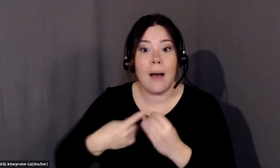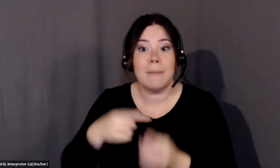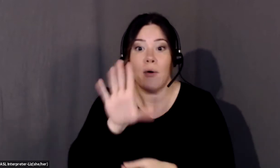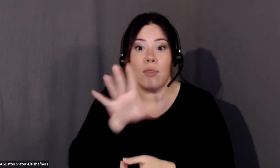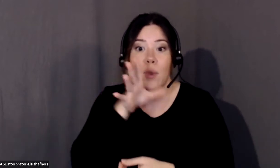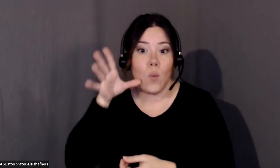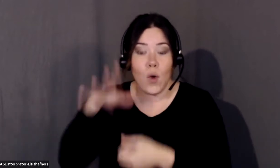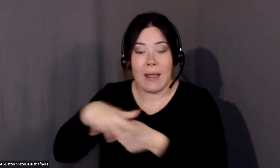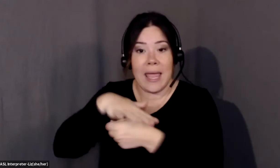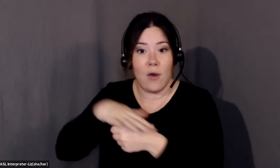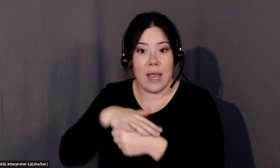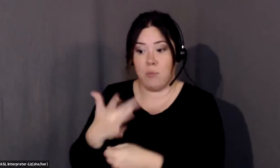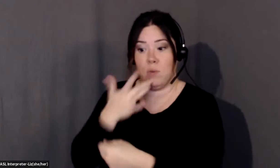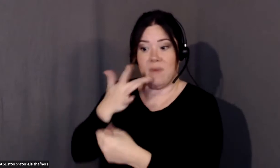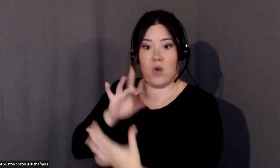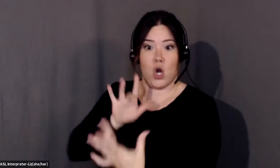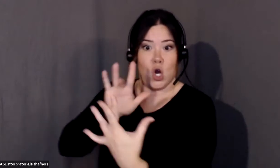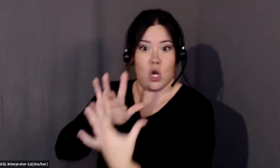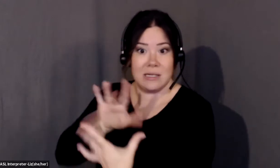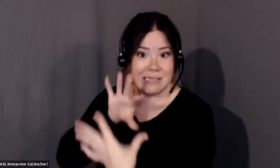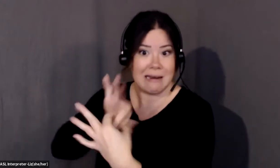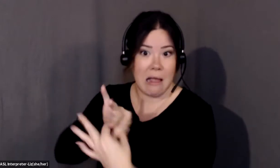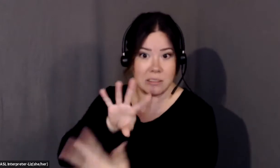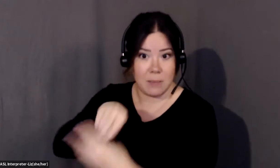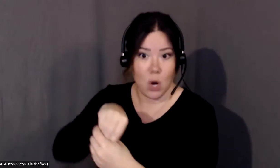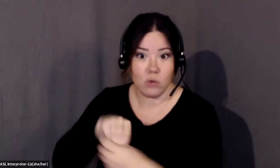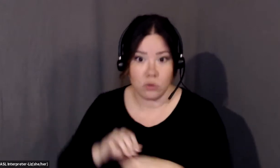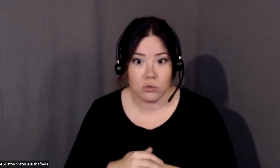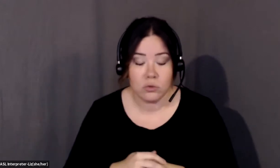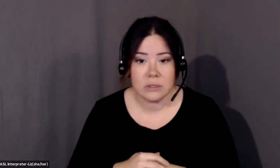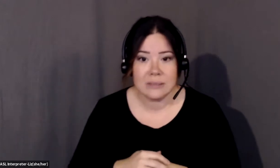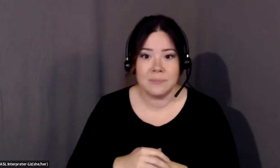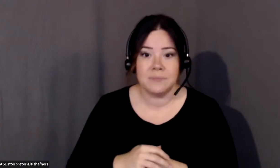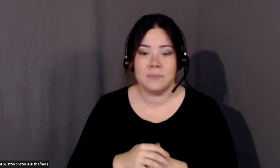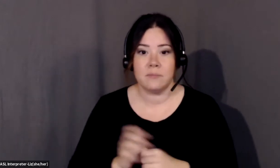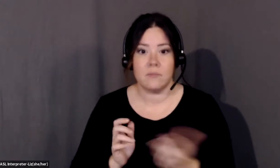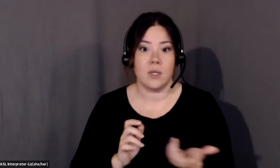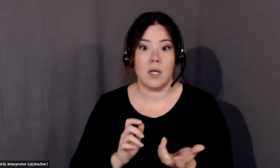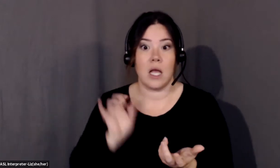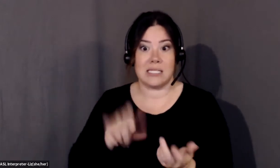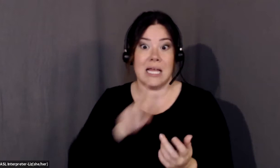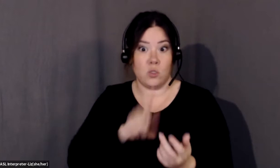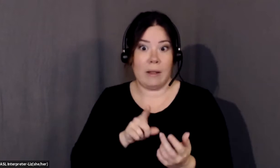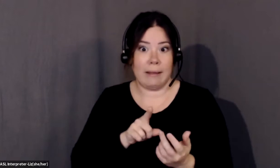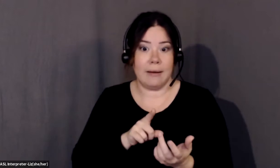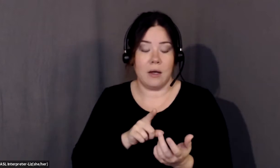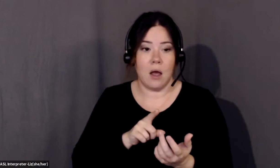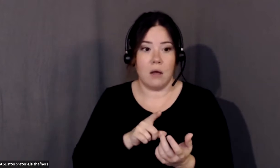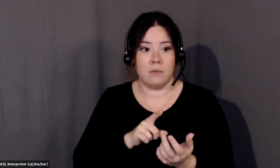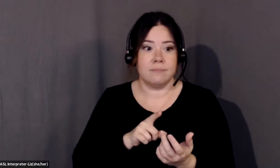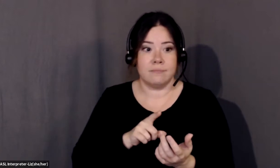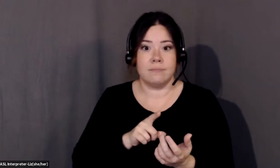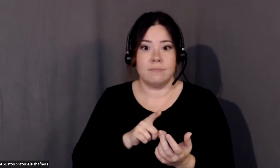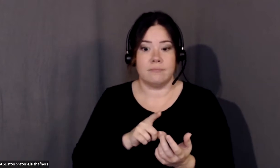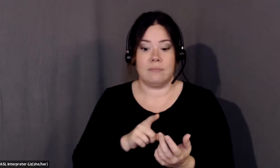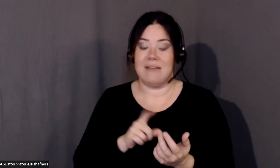to connect with or you want to connect in, because it's really vital that we know the